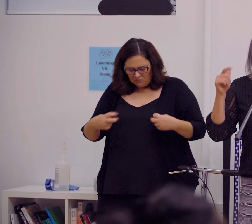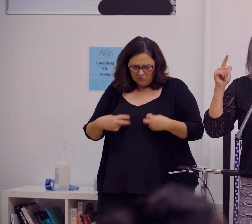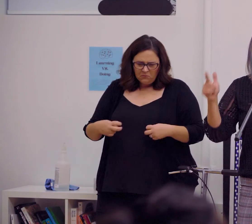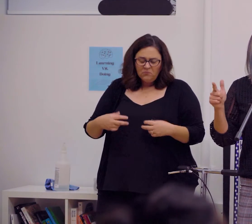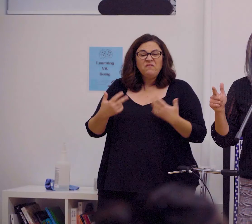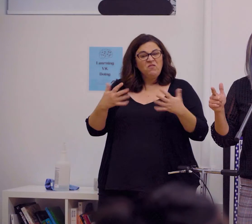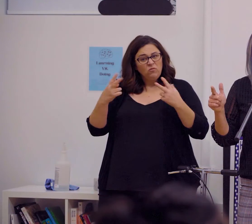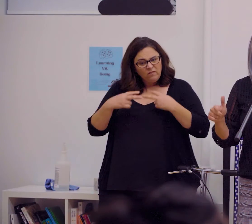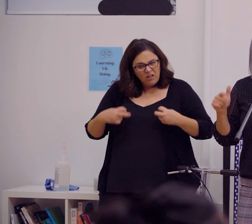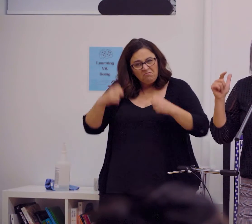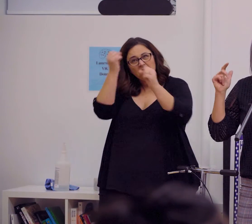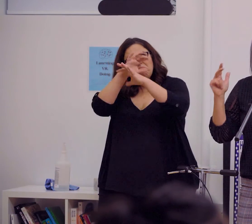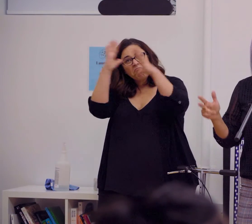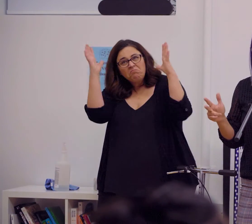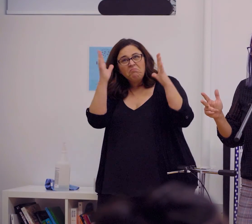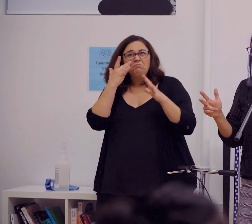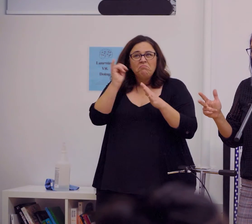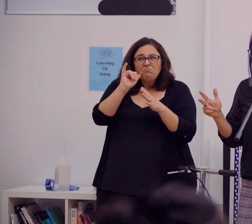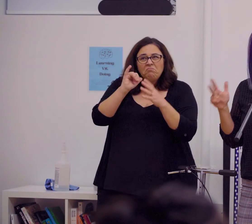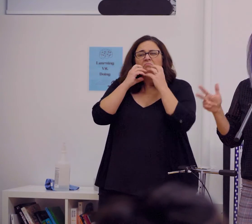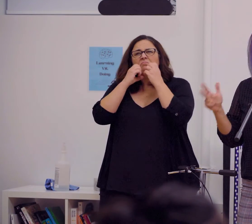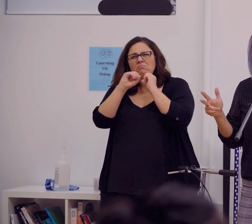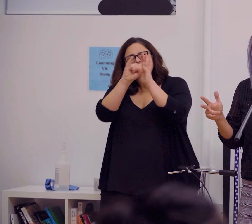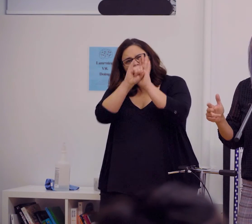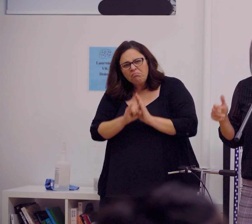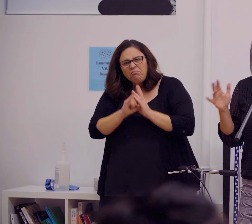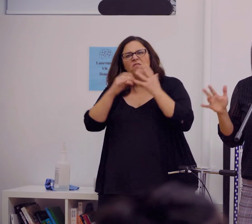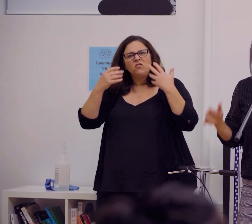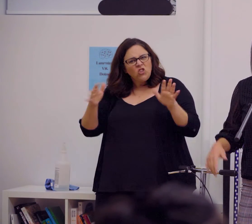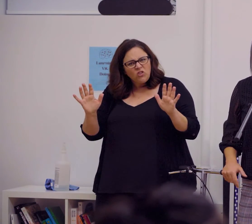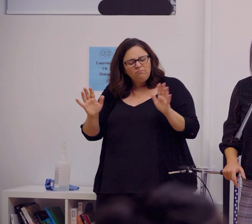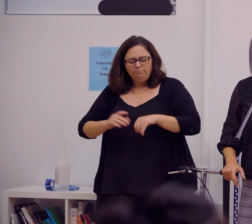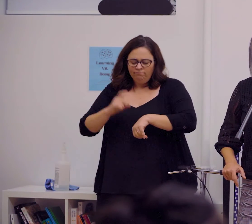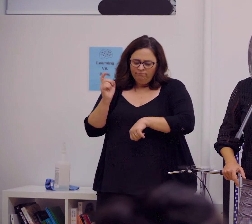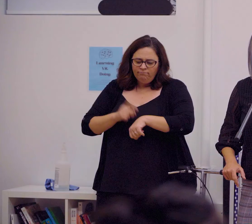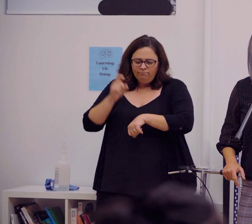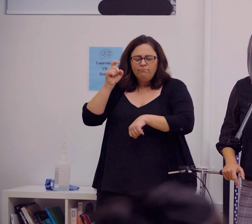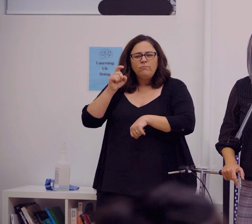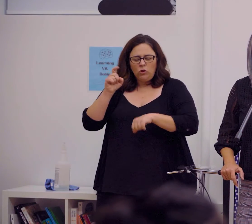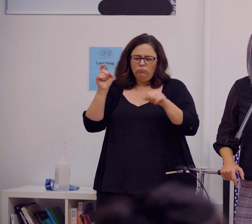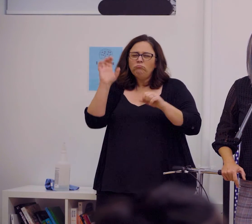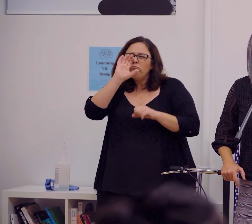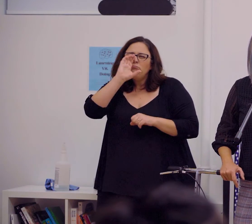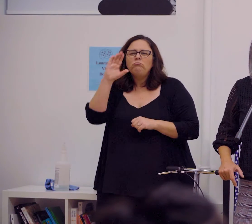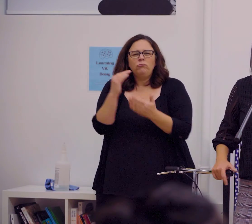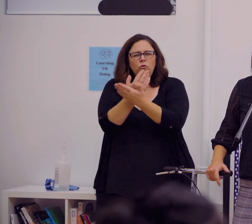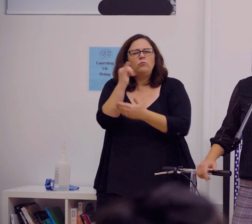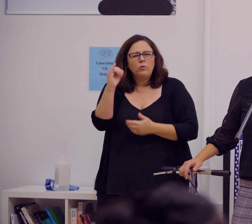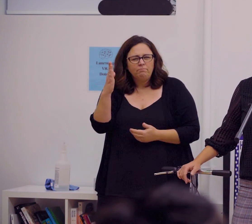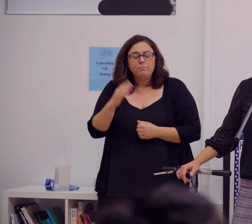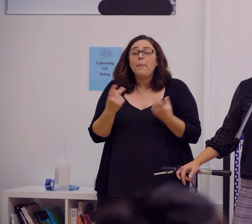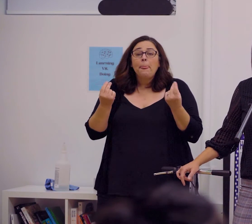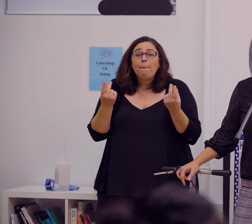was done, my intentions were set, what I valued was defined, and it was time to really start looking for a new job.